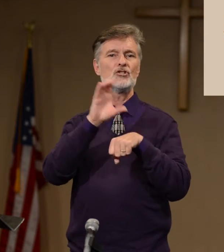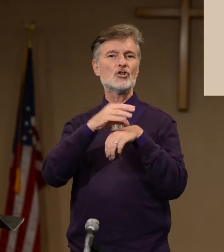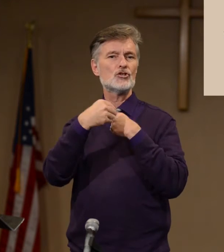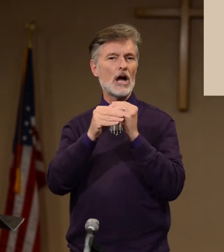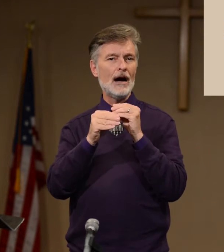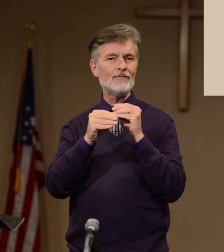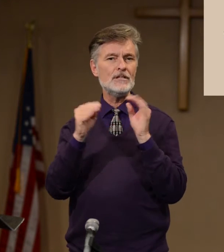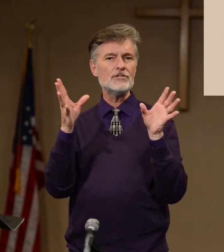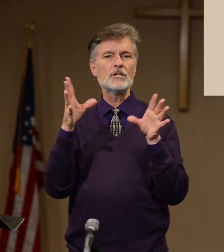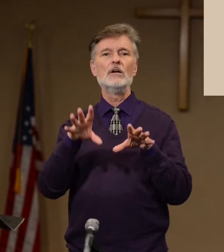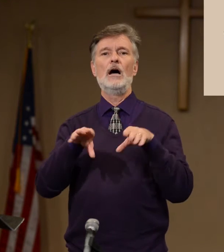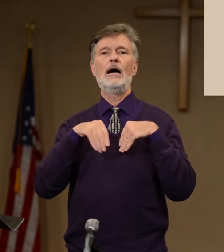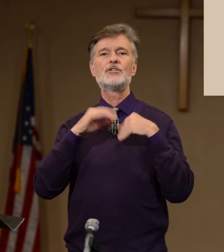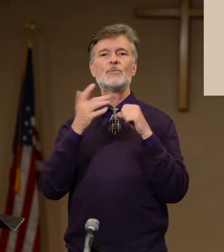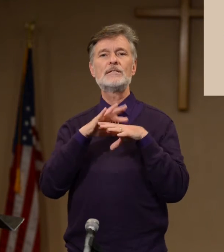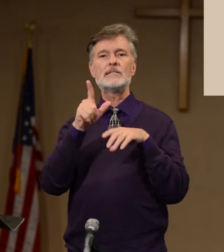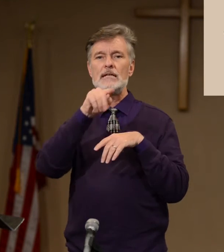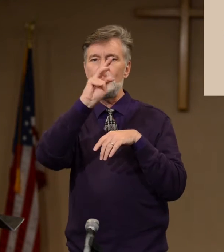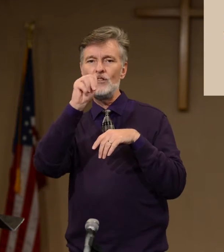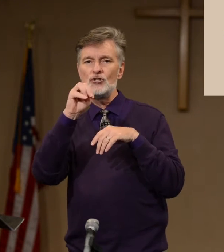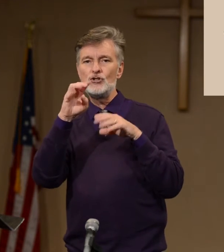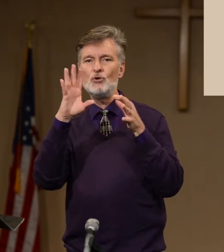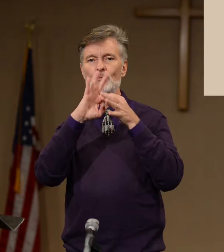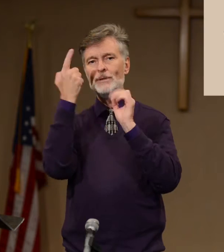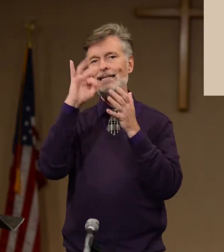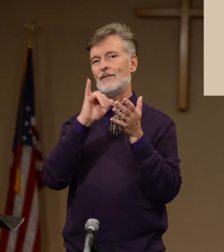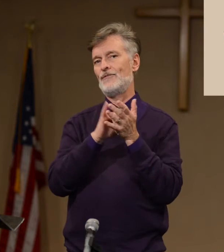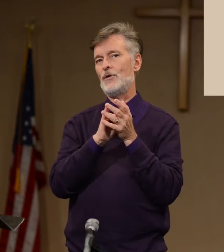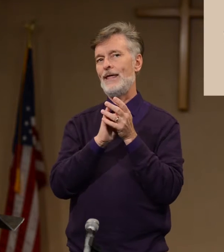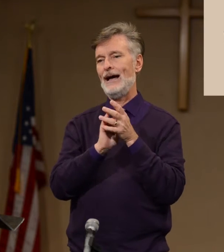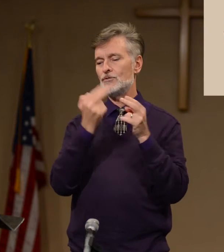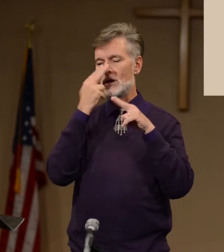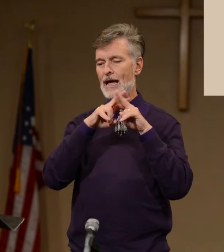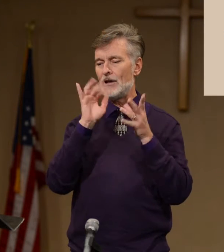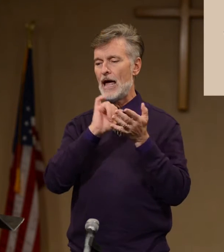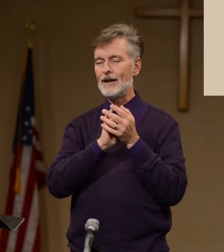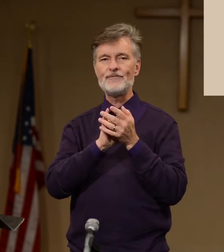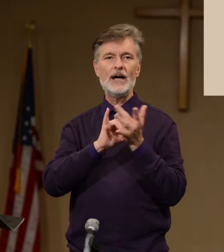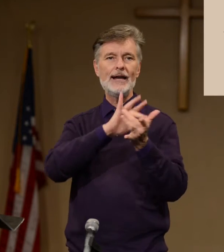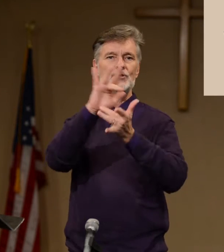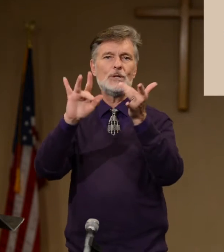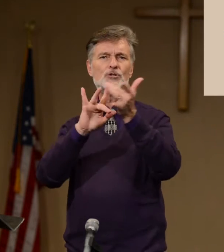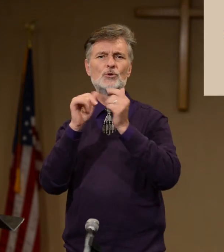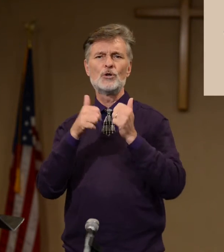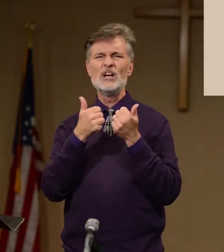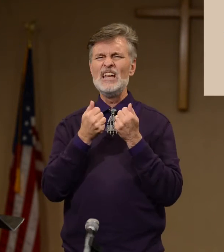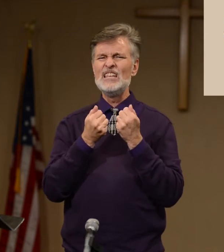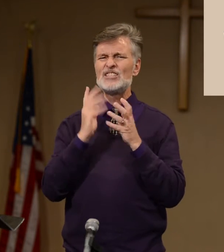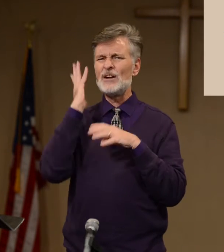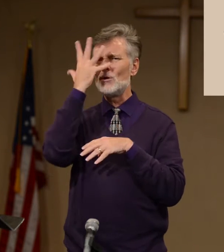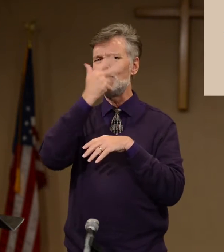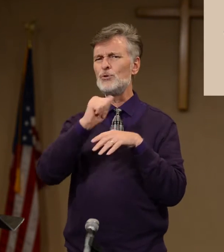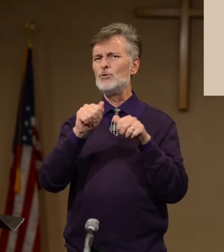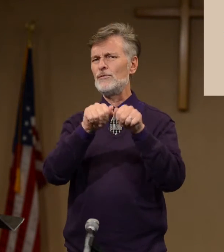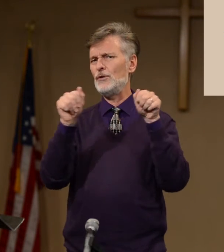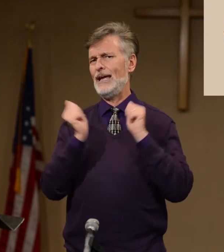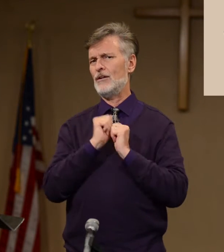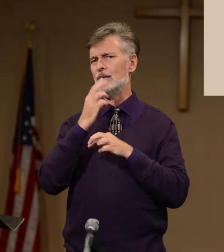church office to receive the Zoom link for that. We're going to have a lot of fun as we tour several beautiful areas